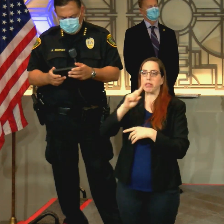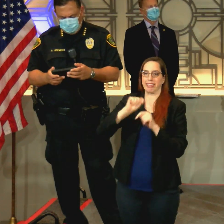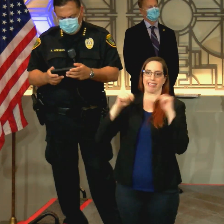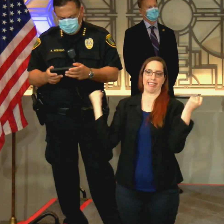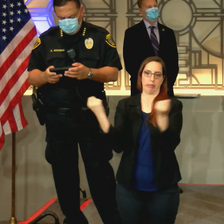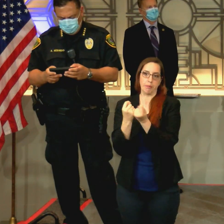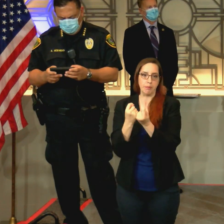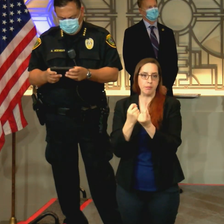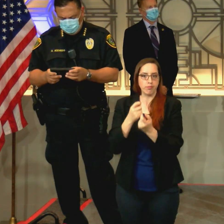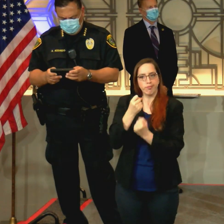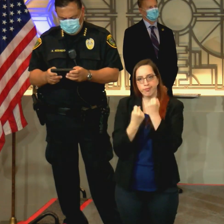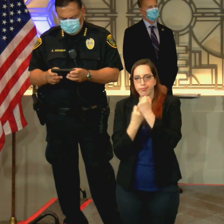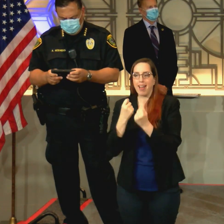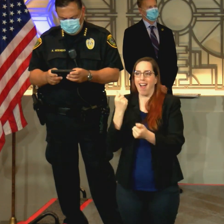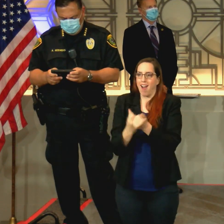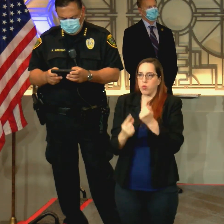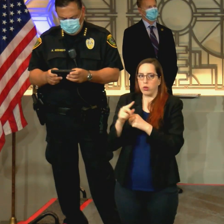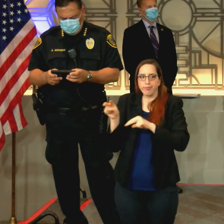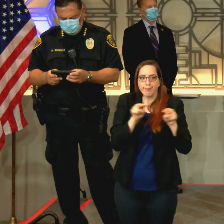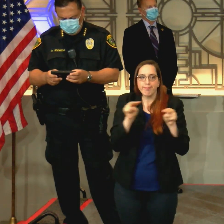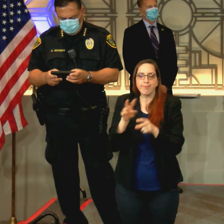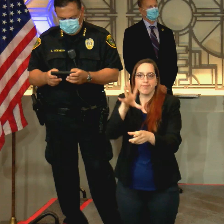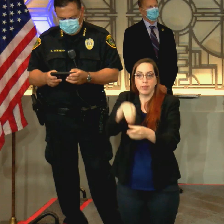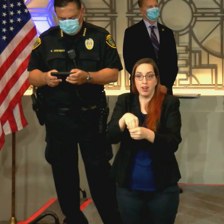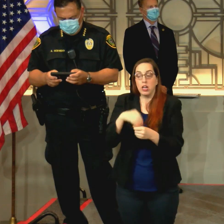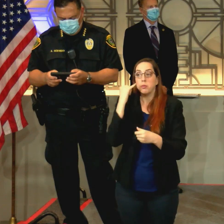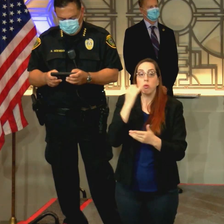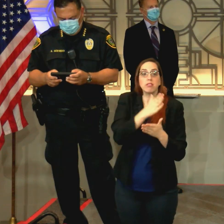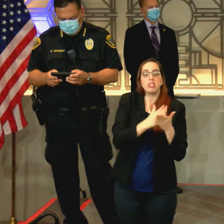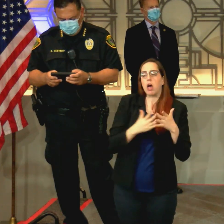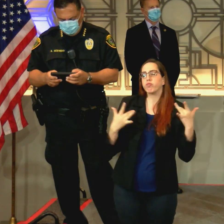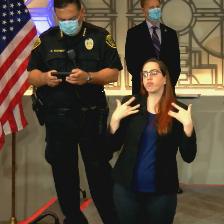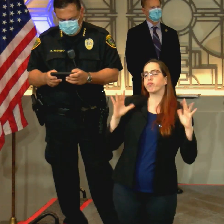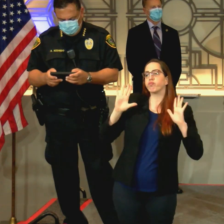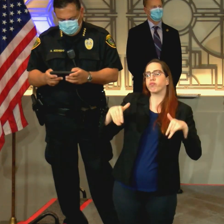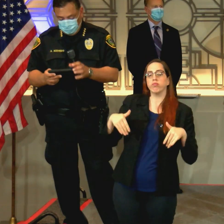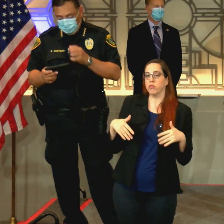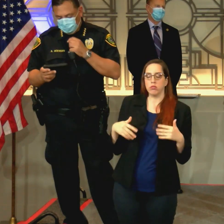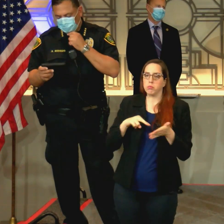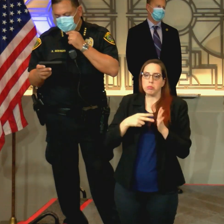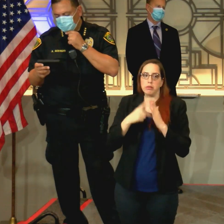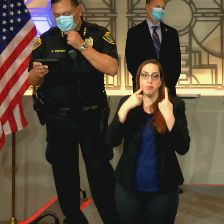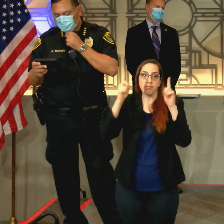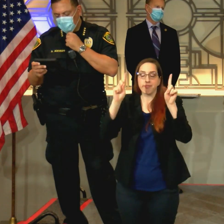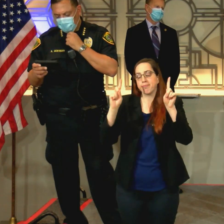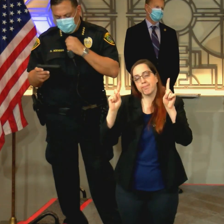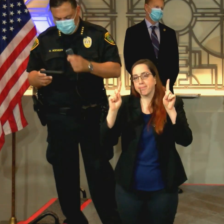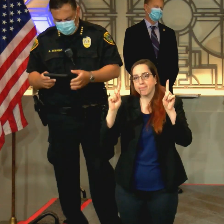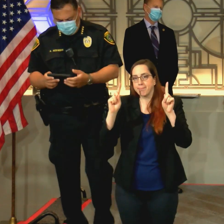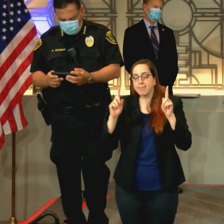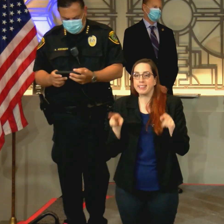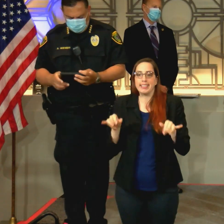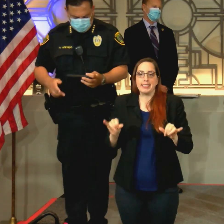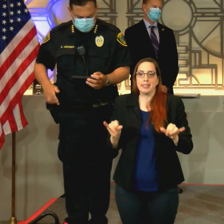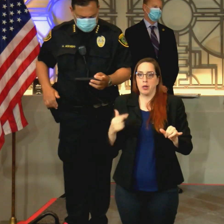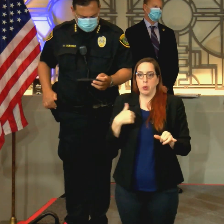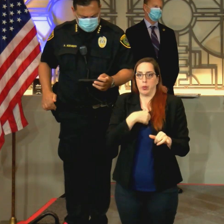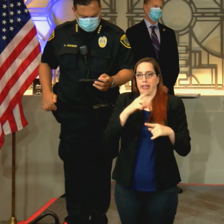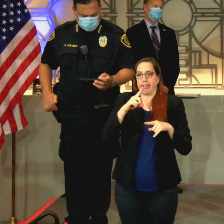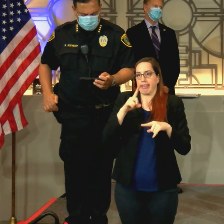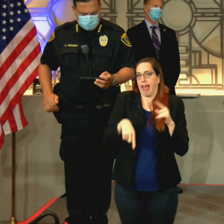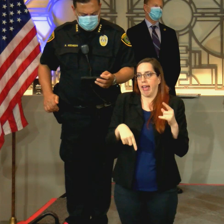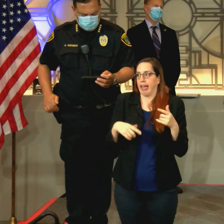We need everybody to participate. If some people don't participate, it doesn't work, okay? Just like we can't rope off